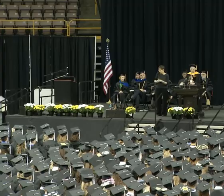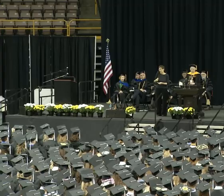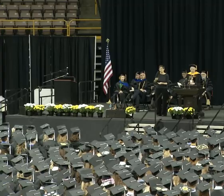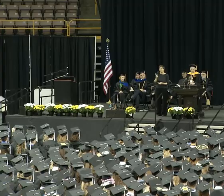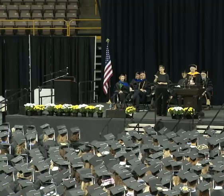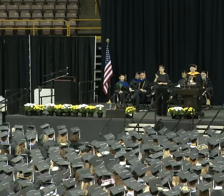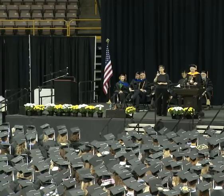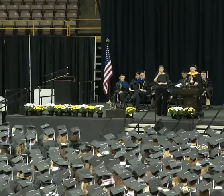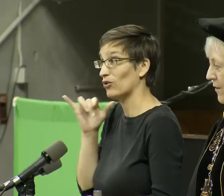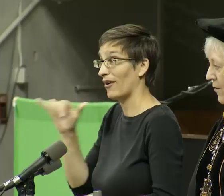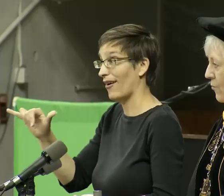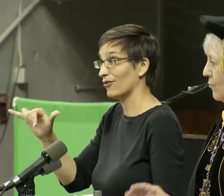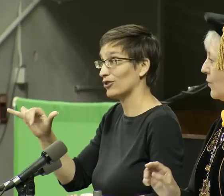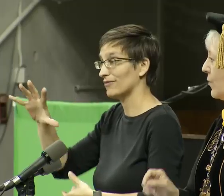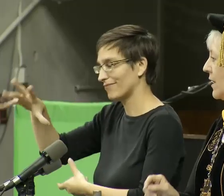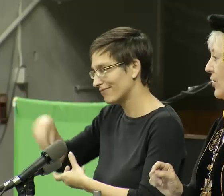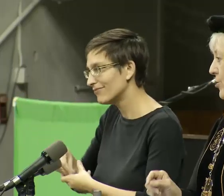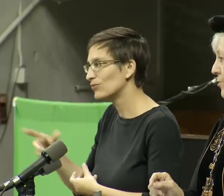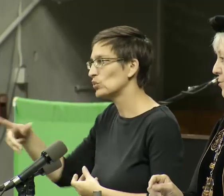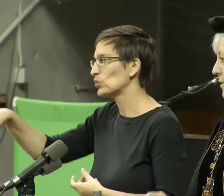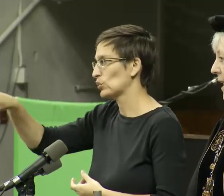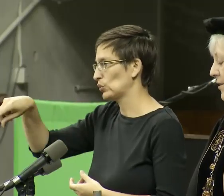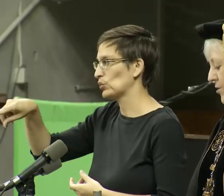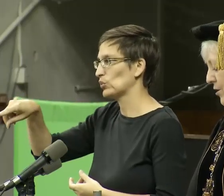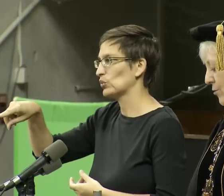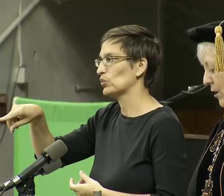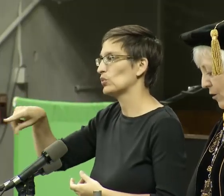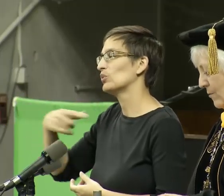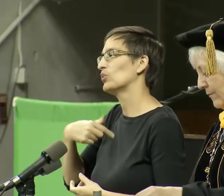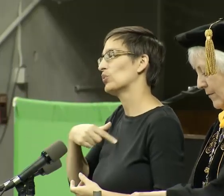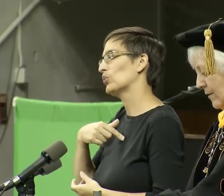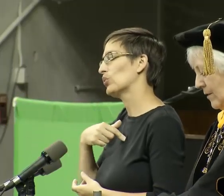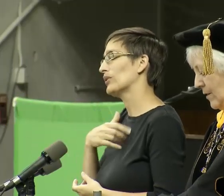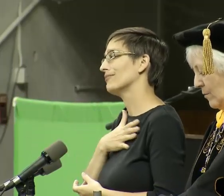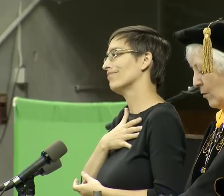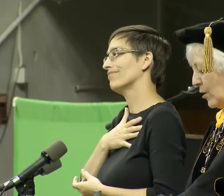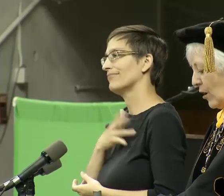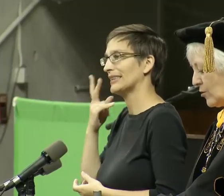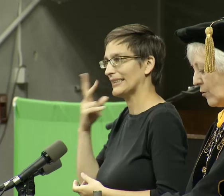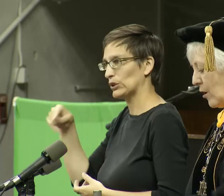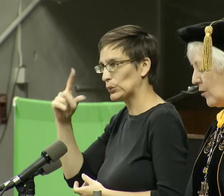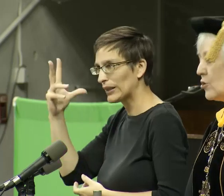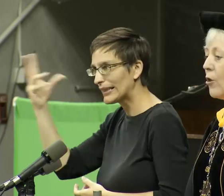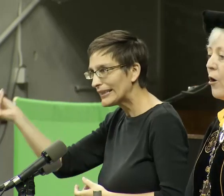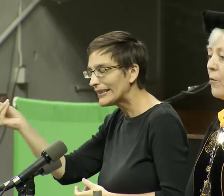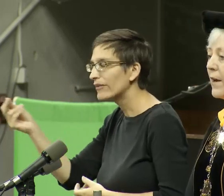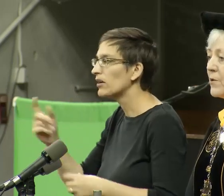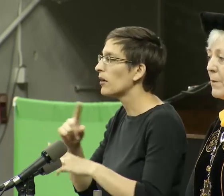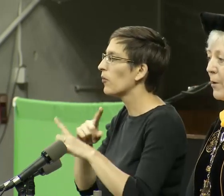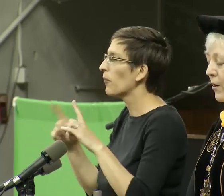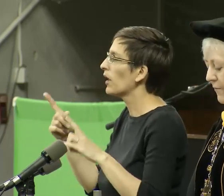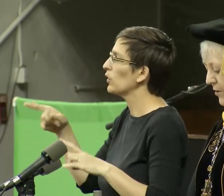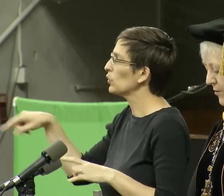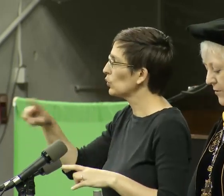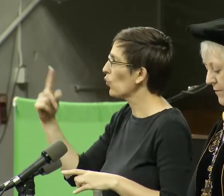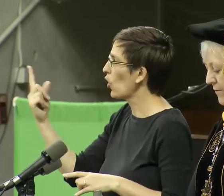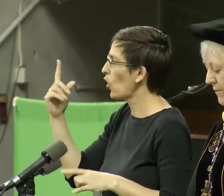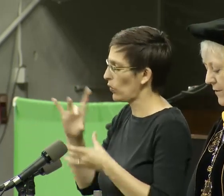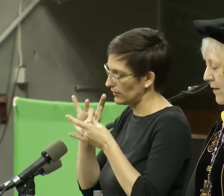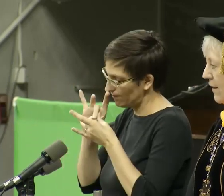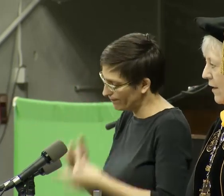forever. We really do hate to see you go, but we also know that you'll always be part of